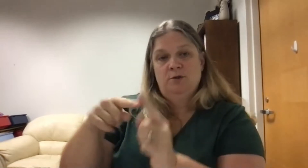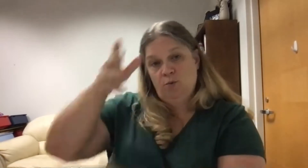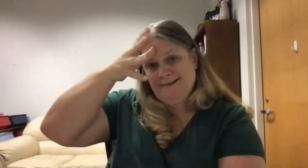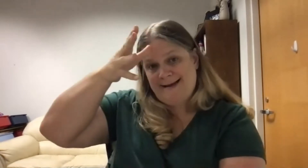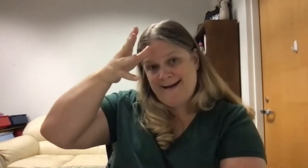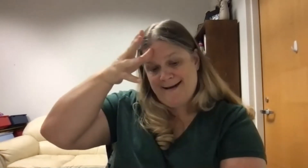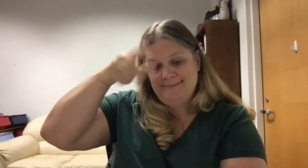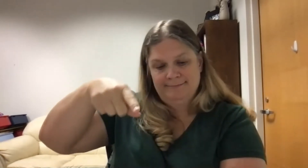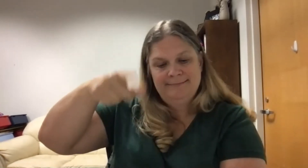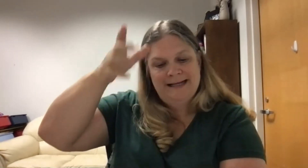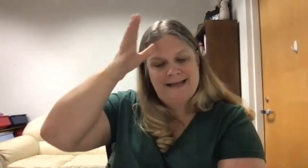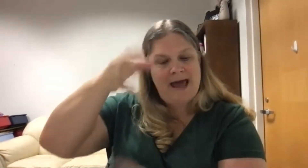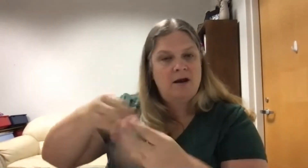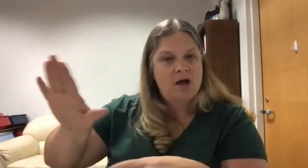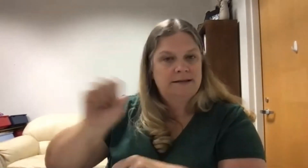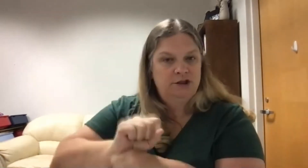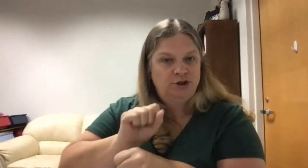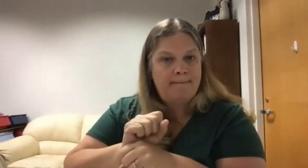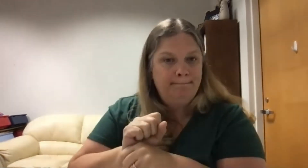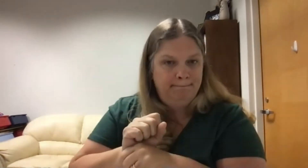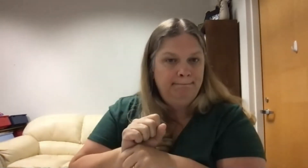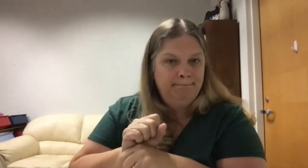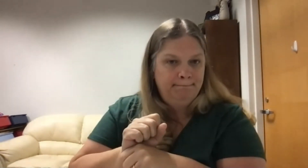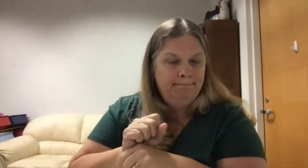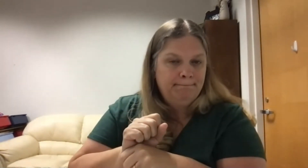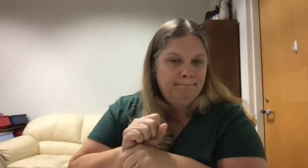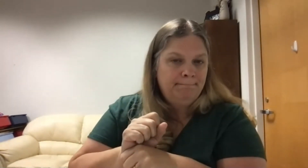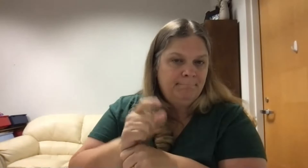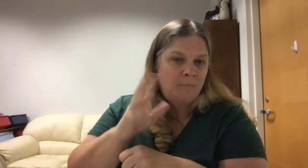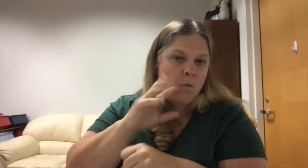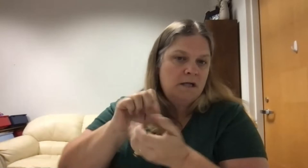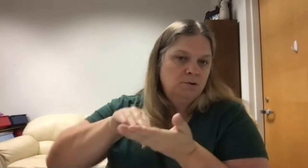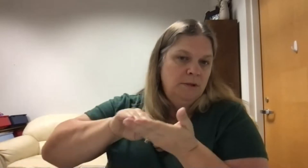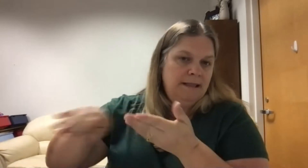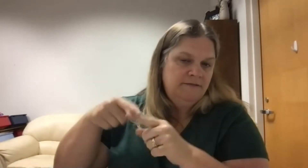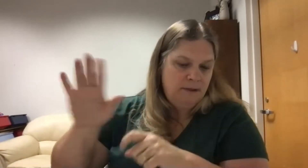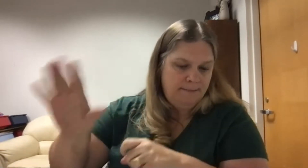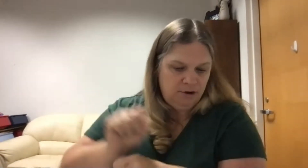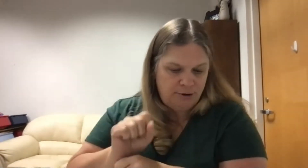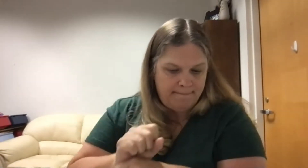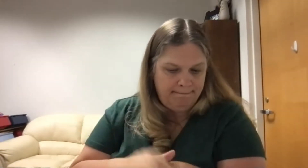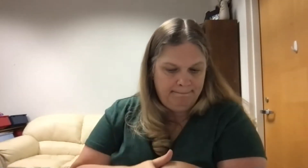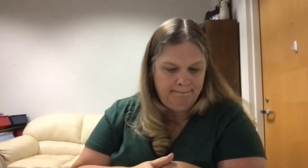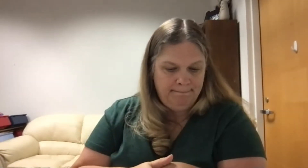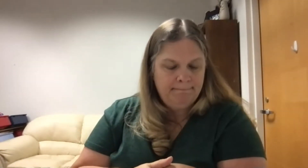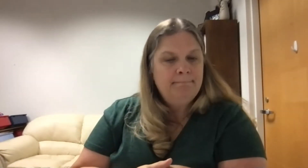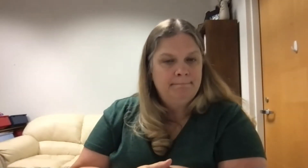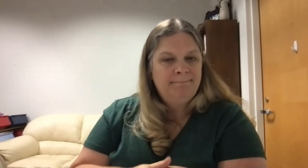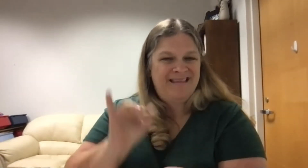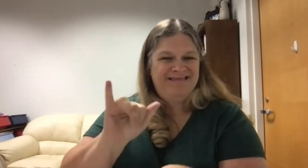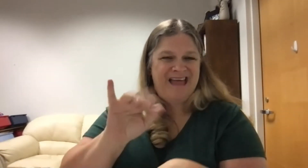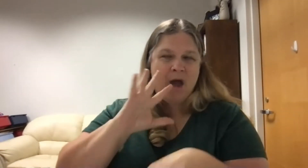due to the level of abuse that he showed to his father, the father lost his job. He was released from